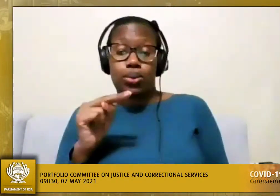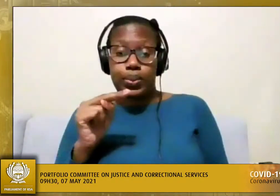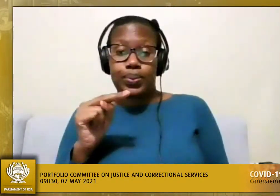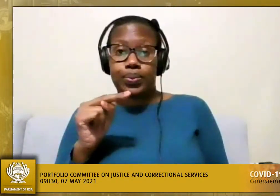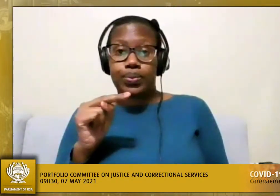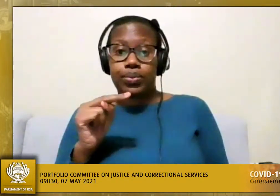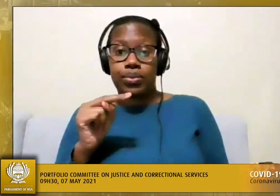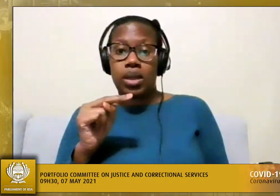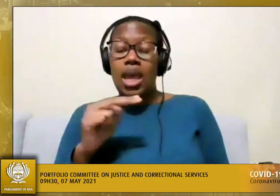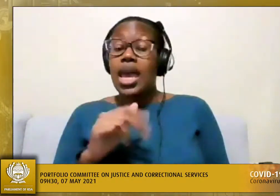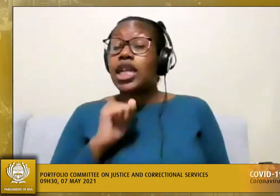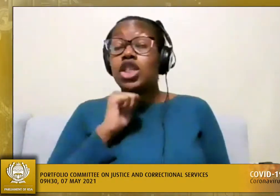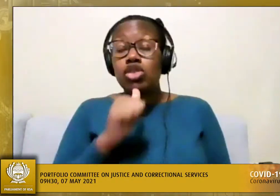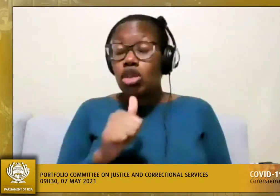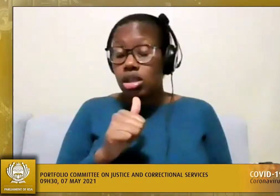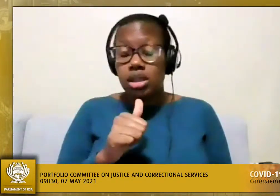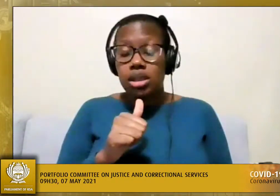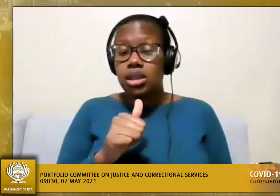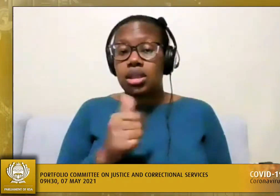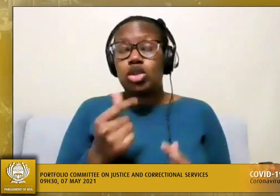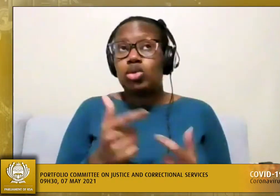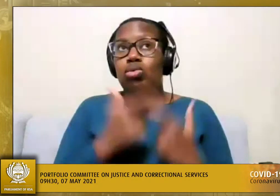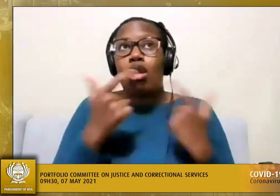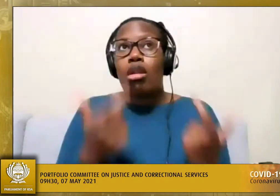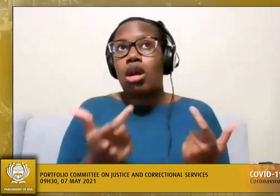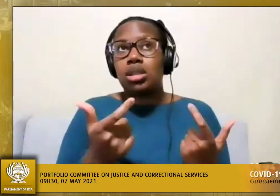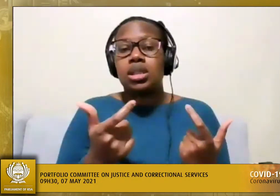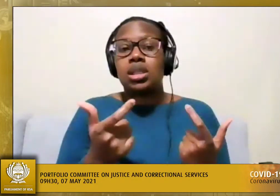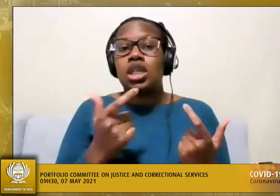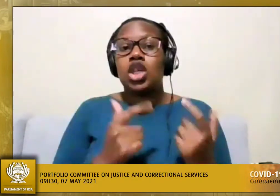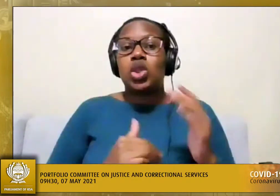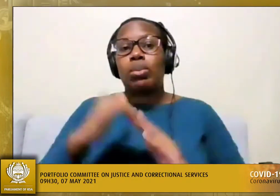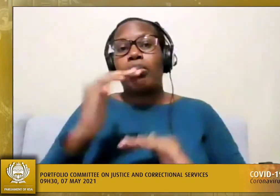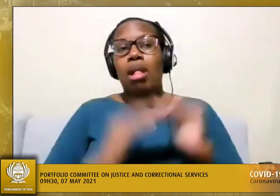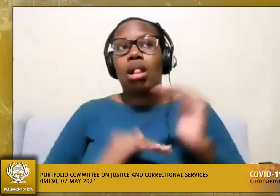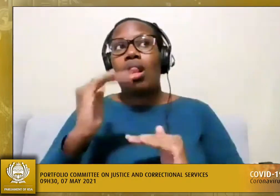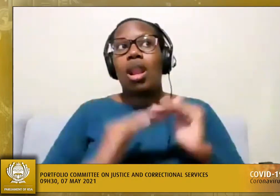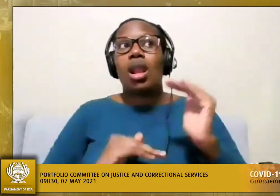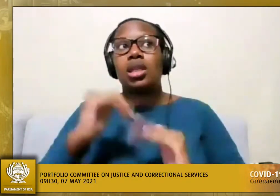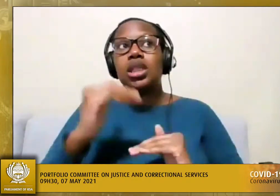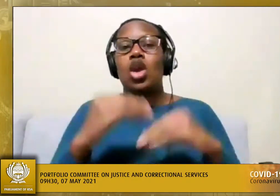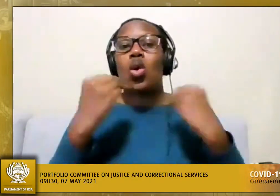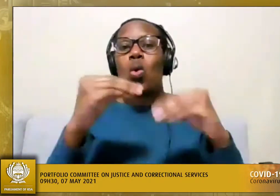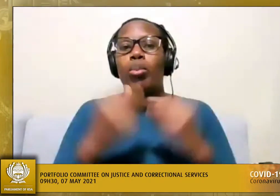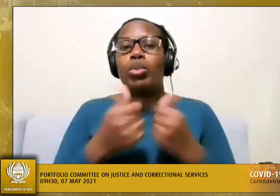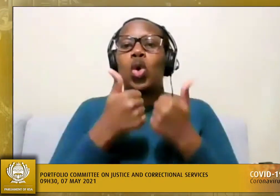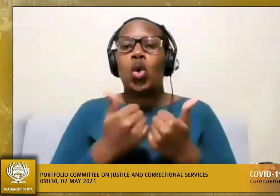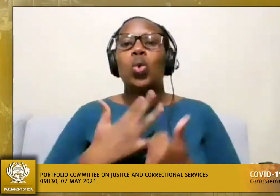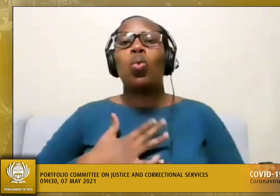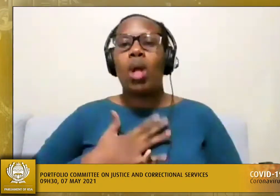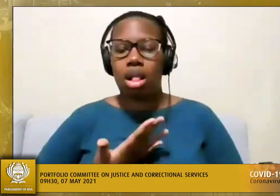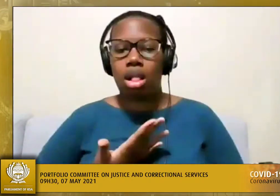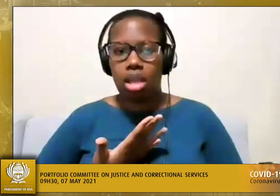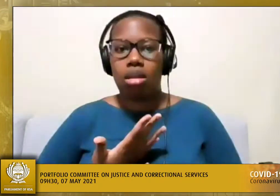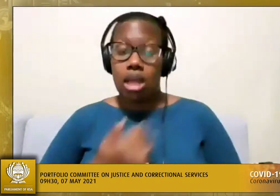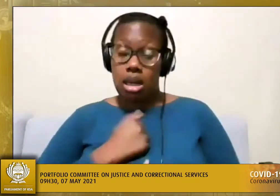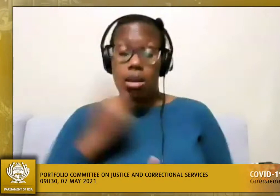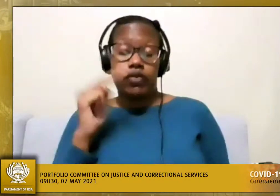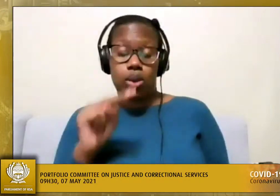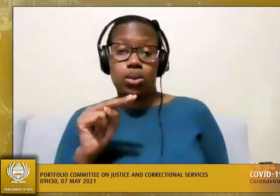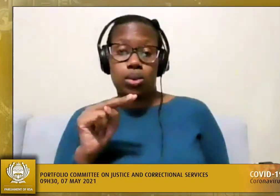it doesn't do a lot for um building up a corporate Goodwill in my view